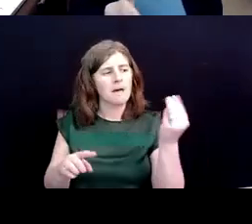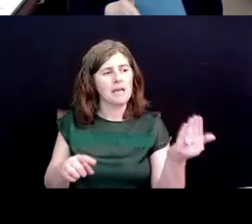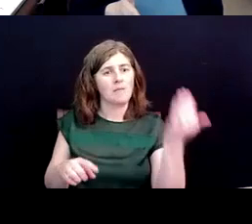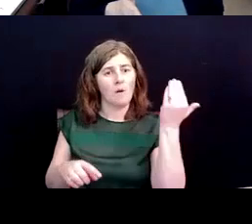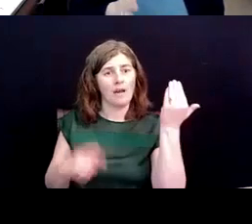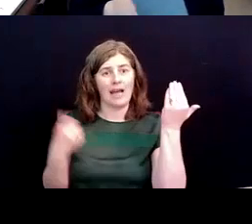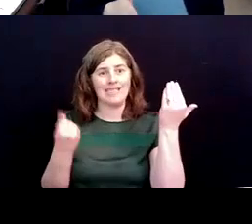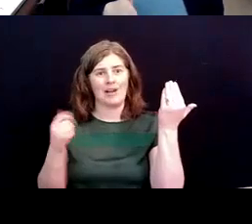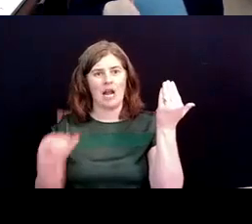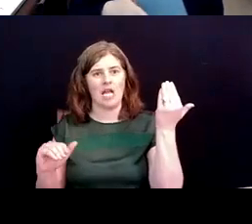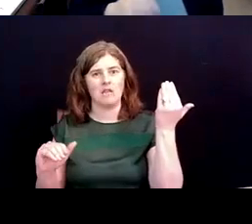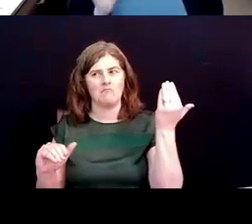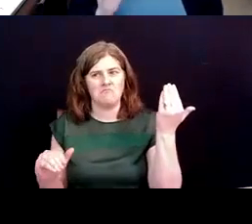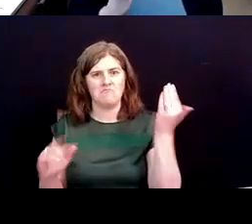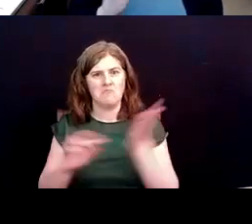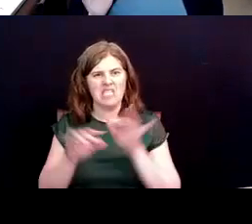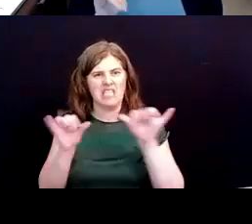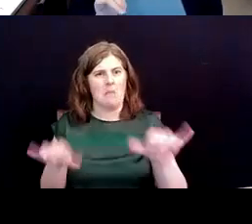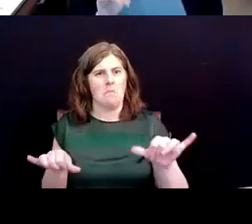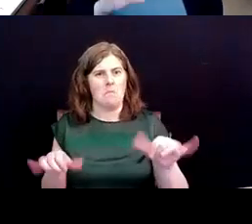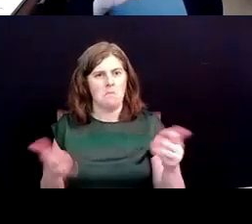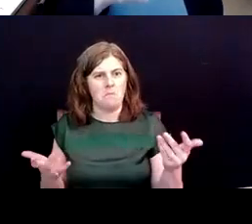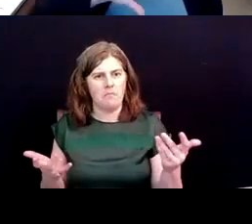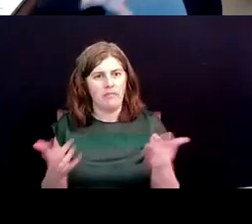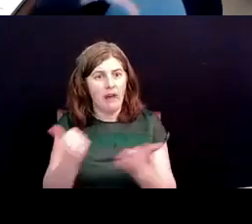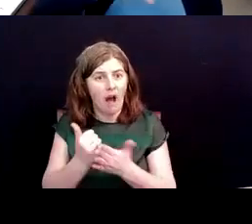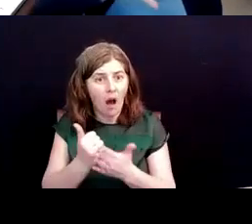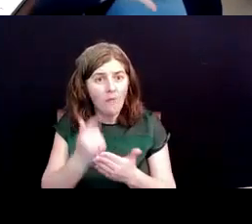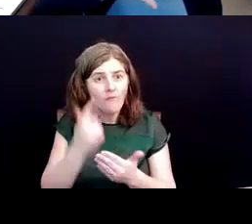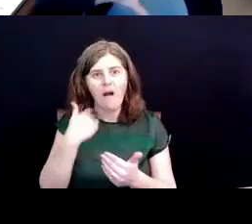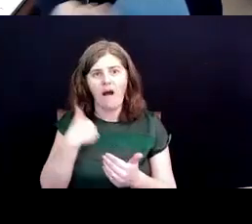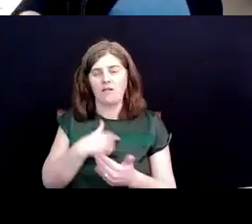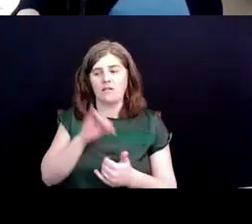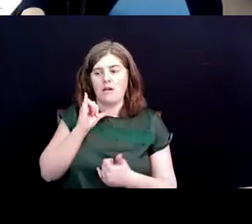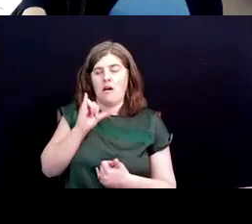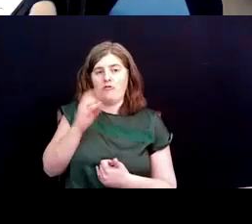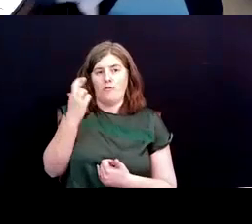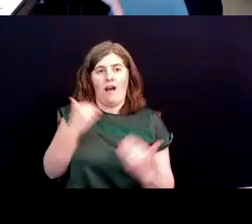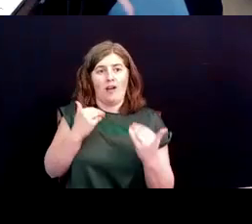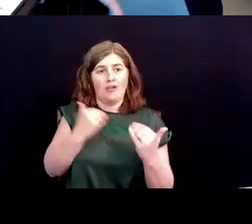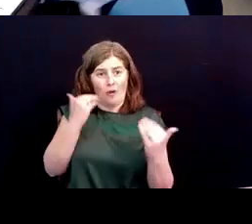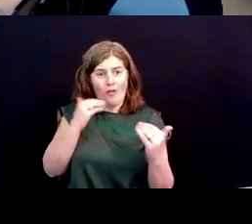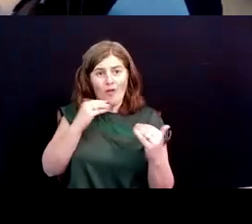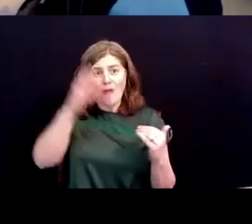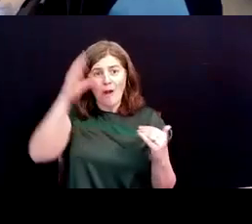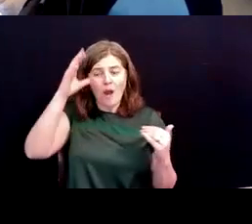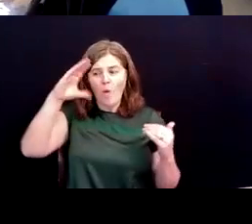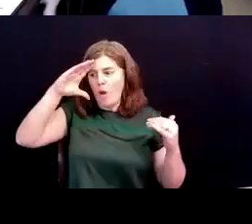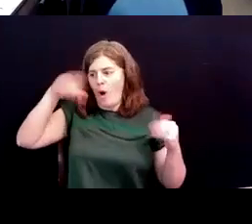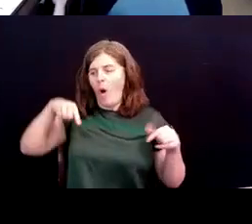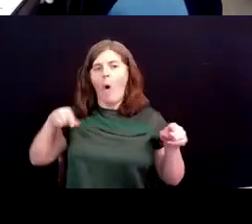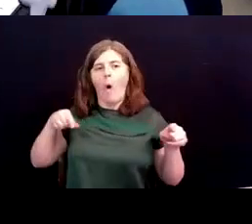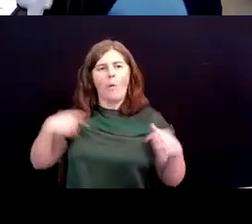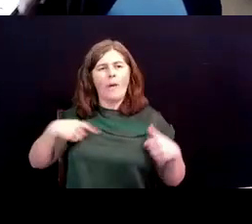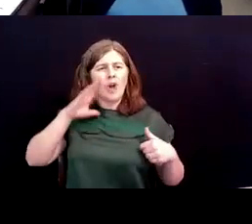Saturday night, right? So those are things that are helpful for us as a grown-up of the house or the grown-up in the situation